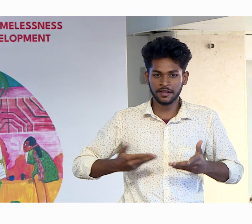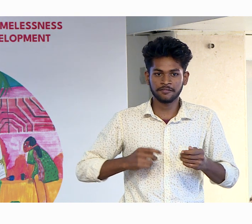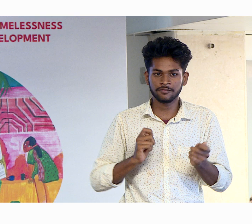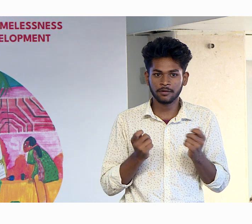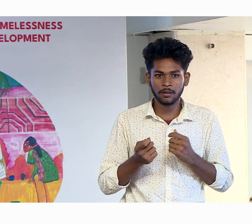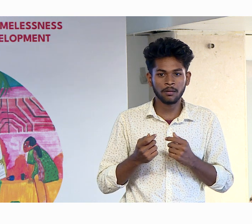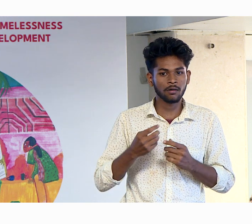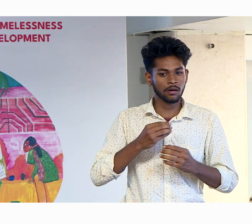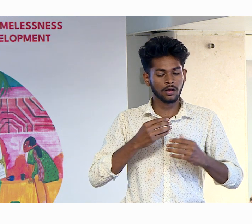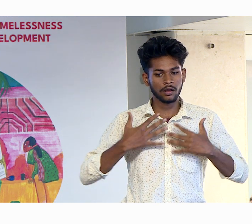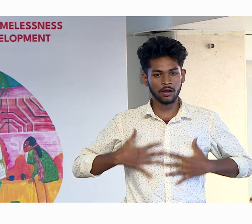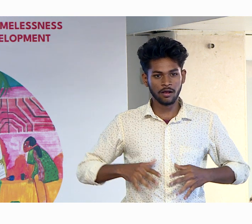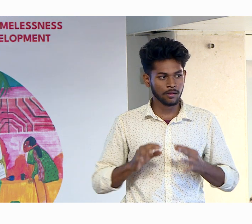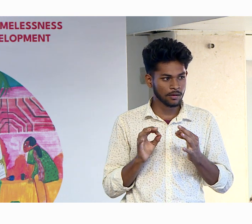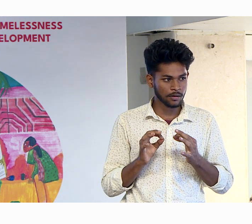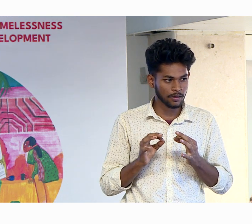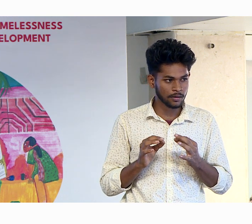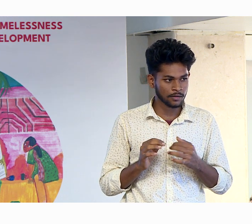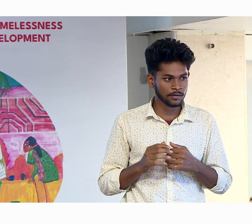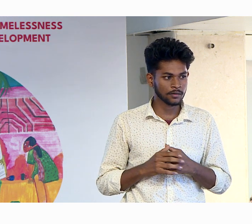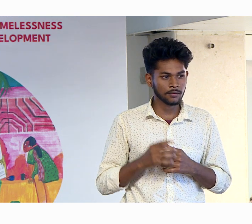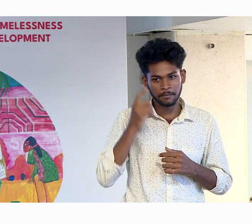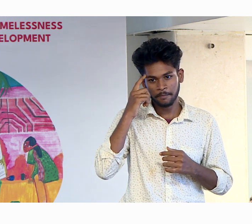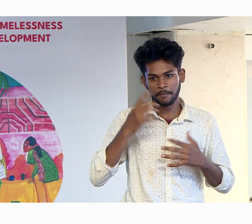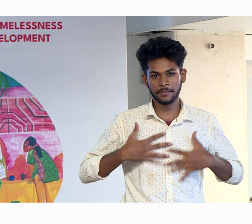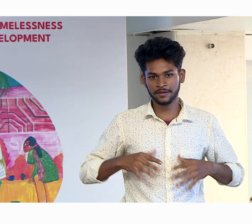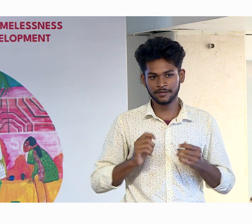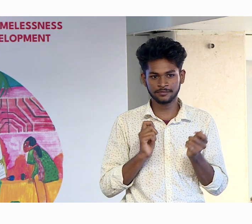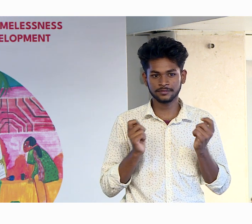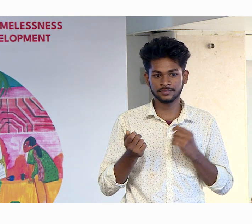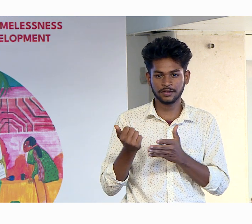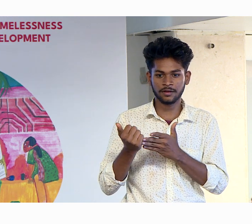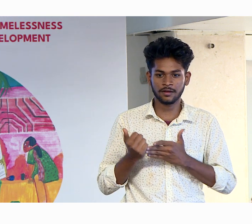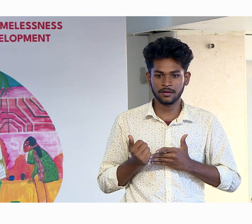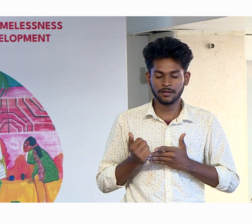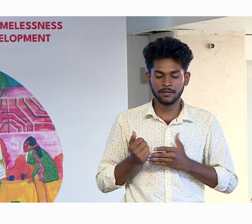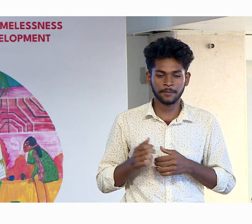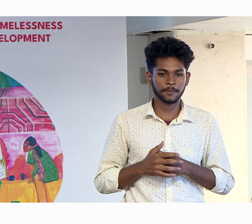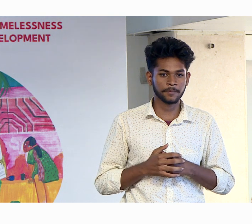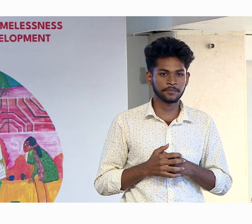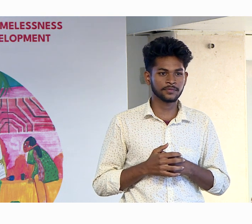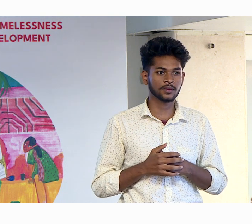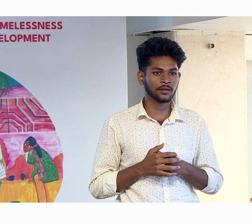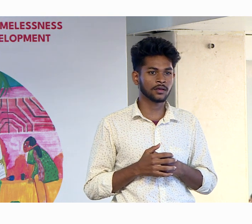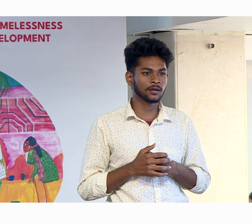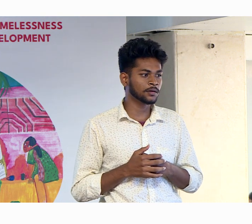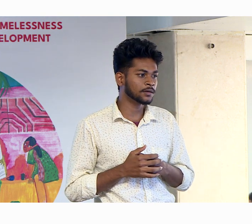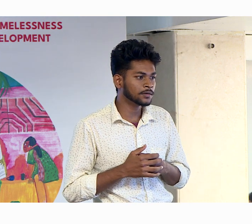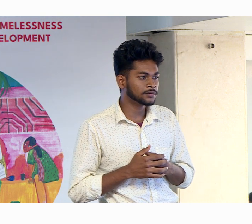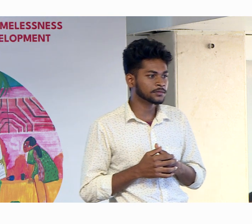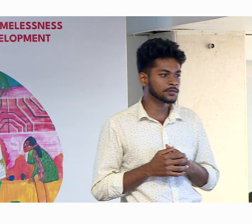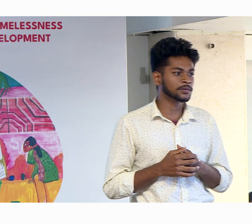hope, a life at home, and health, to echo your strapline for your conference. So